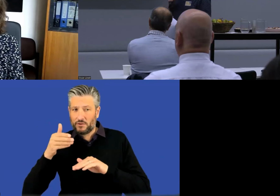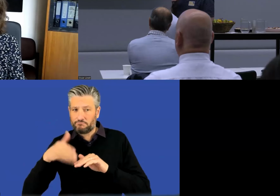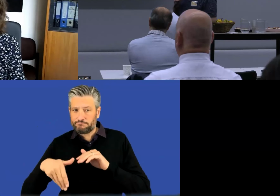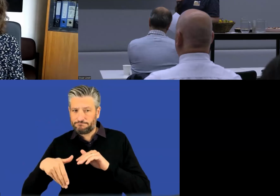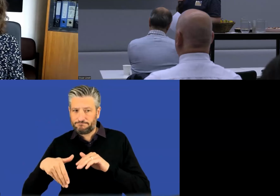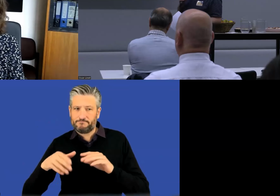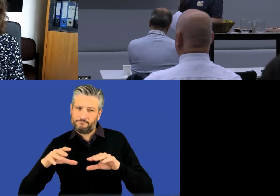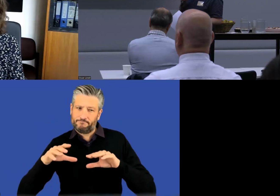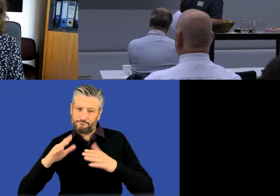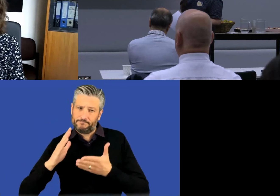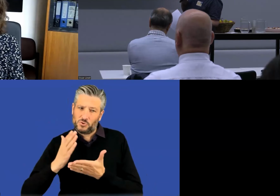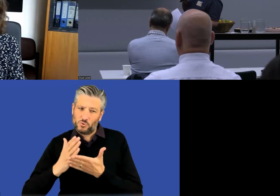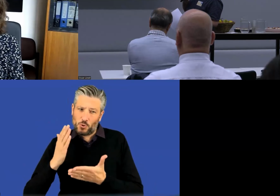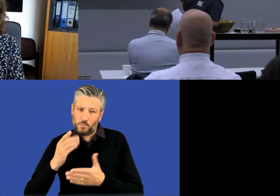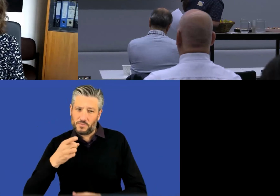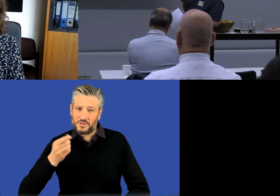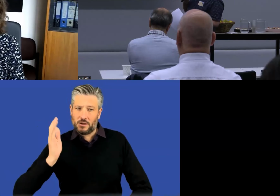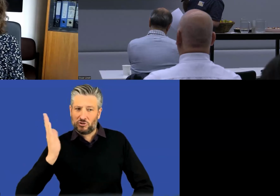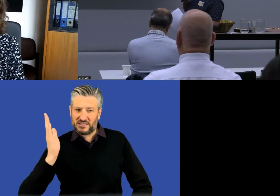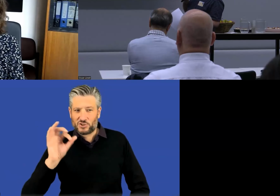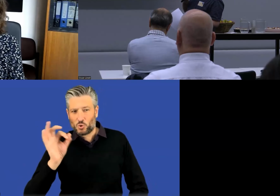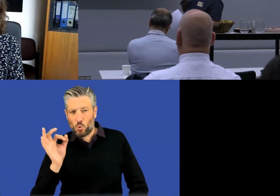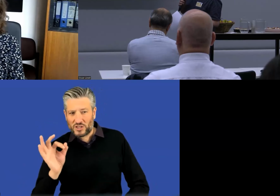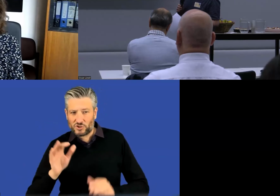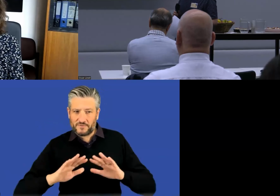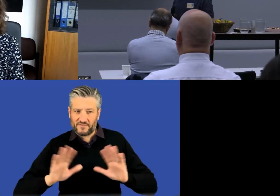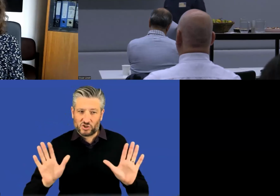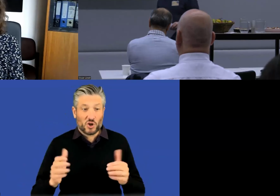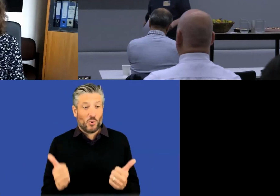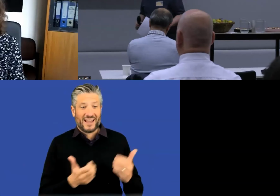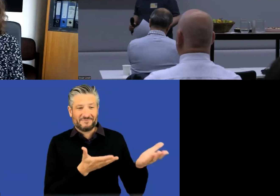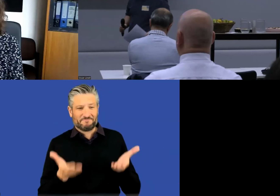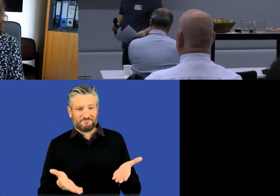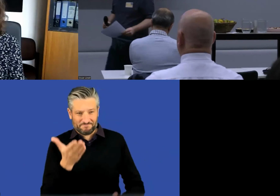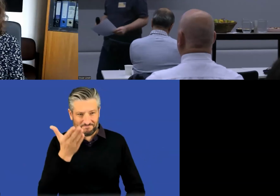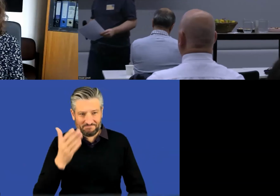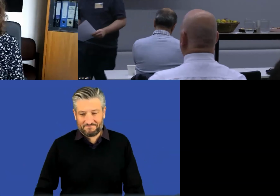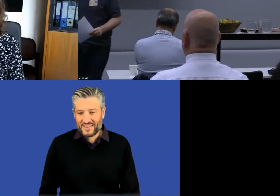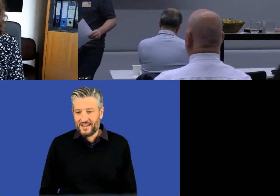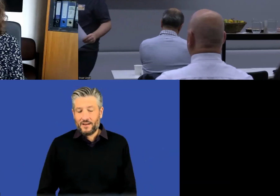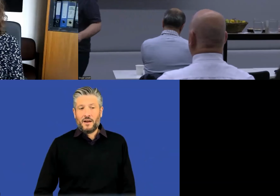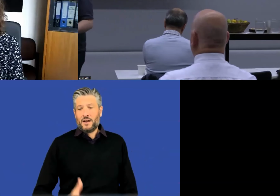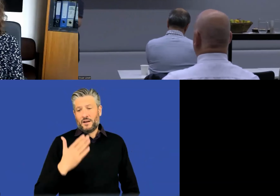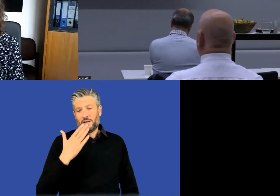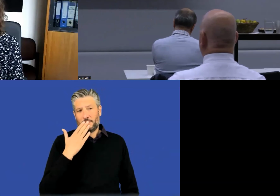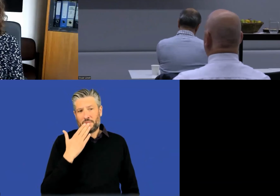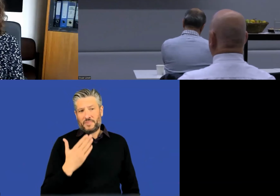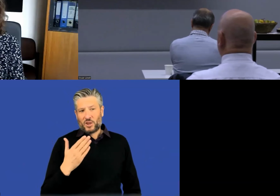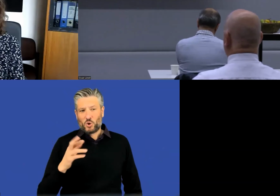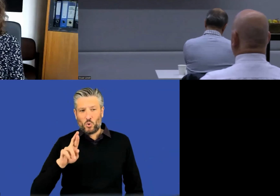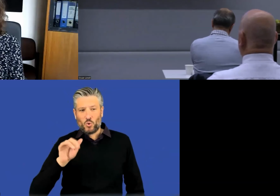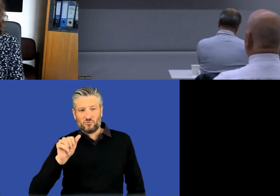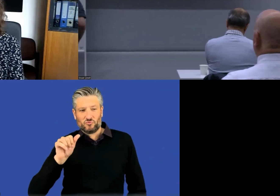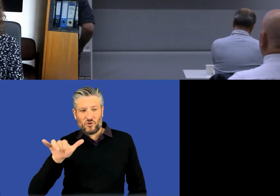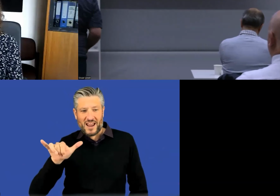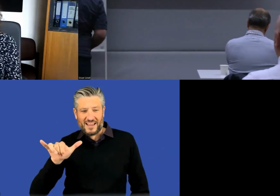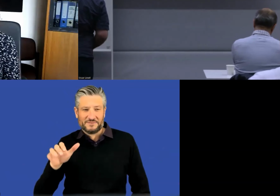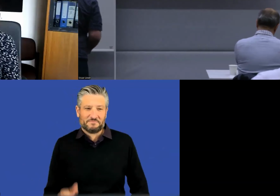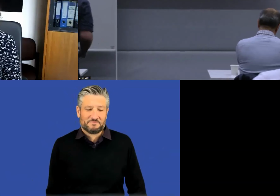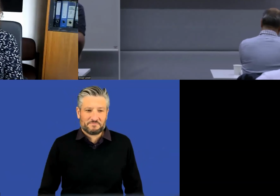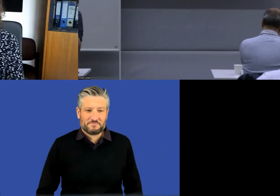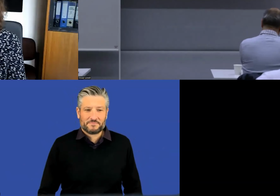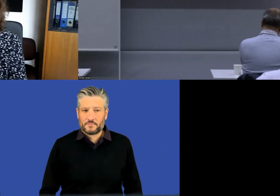will quickly yield the floor and let you begin your presentation. Thank you very much, Ray. So I am not an